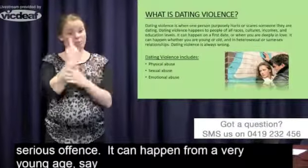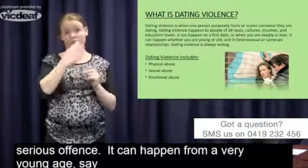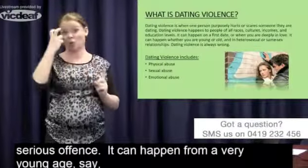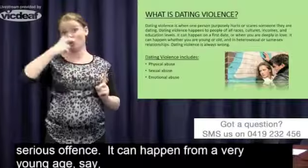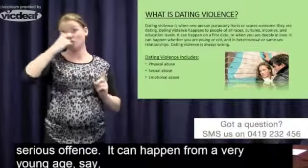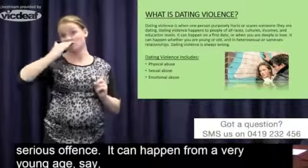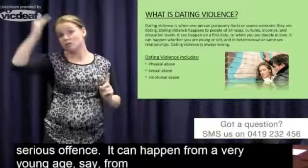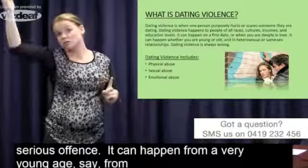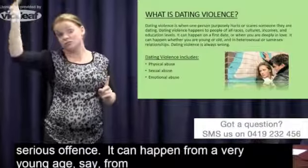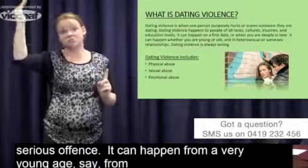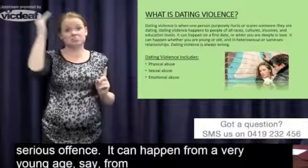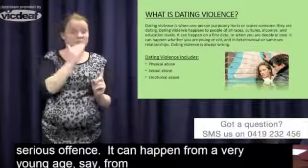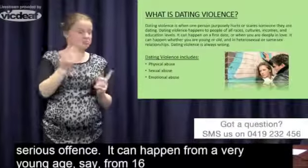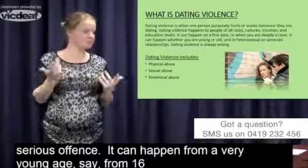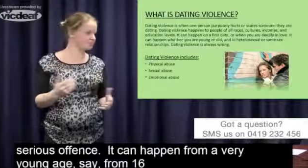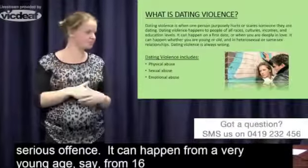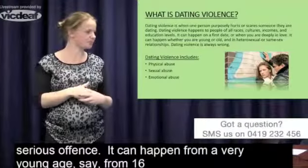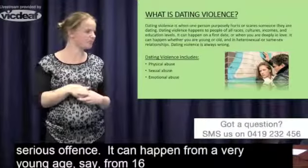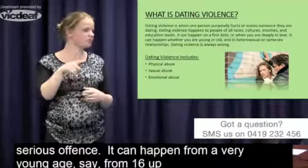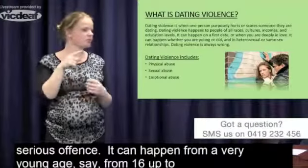until you're older.